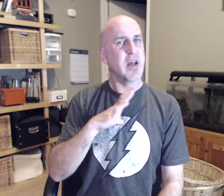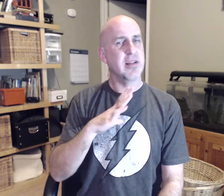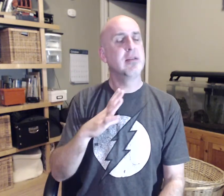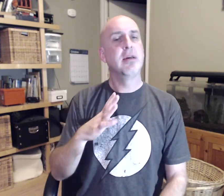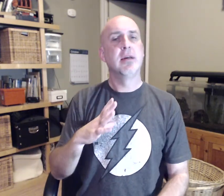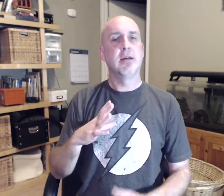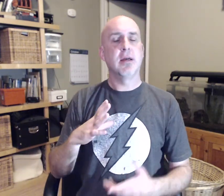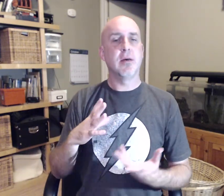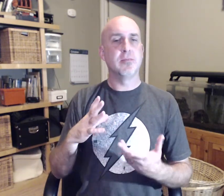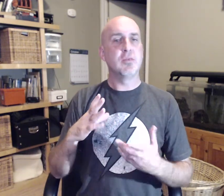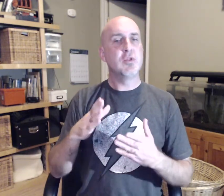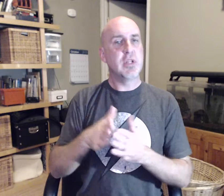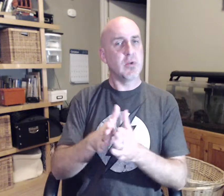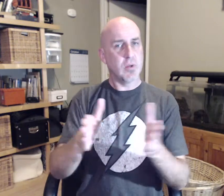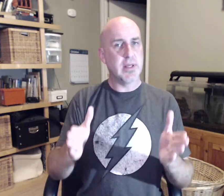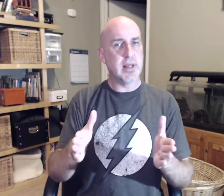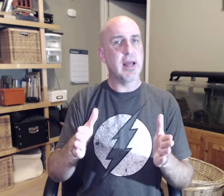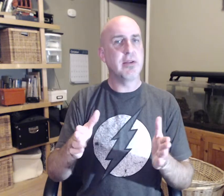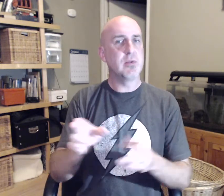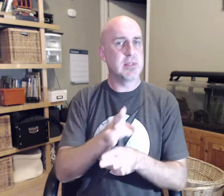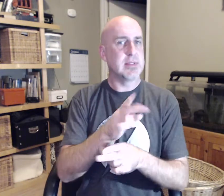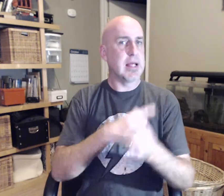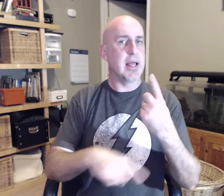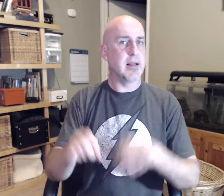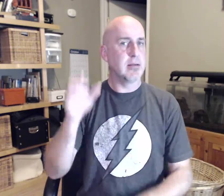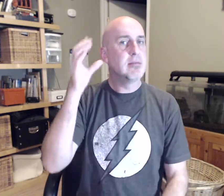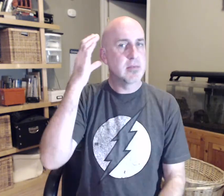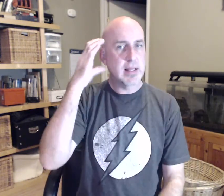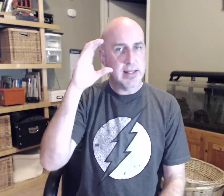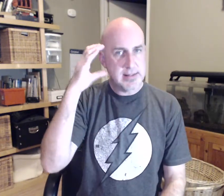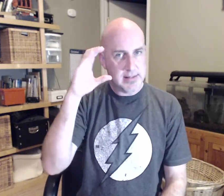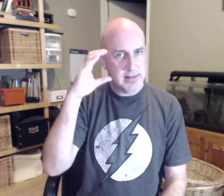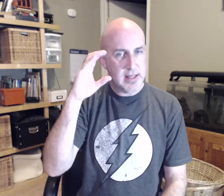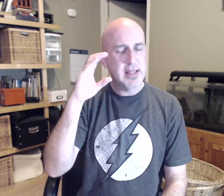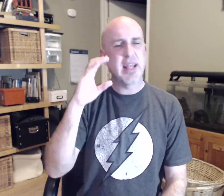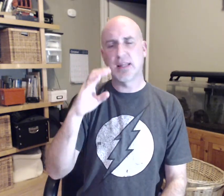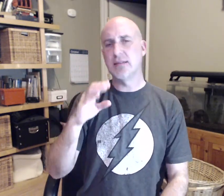fine. Generally, I use the sign cousin, and then I can